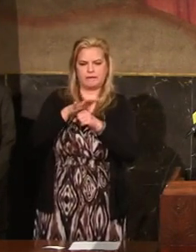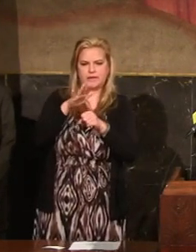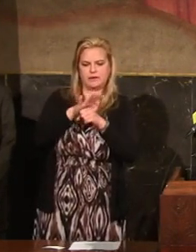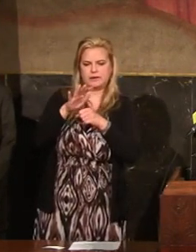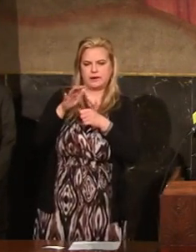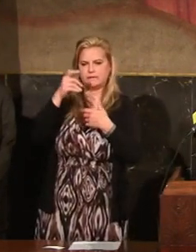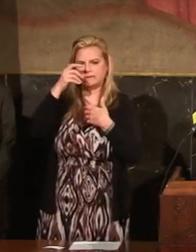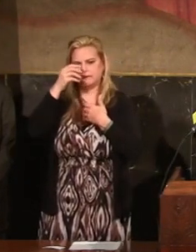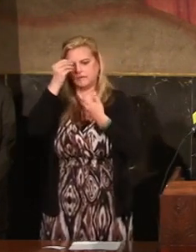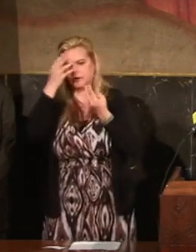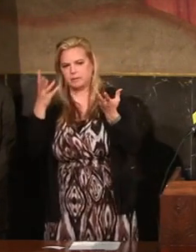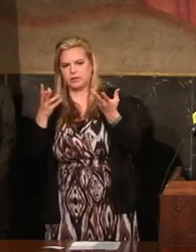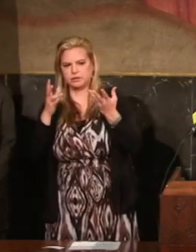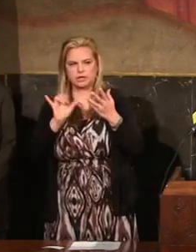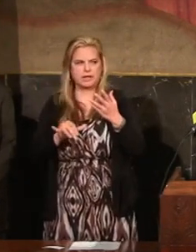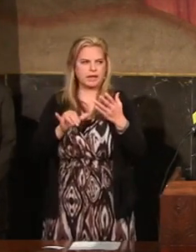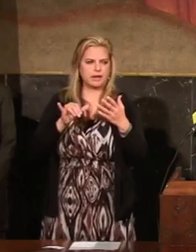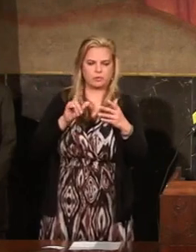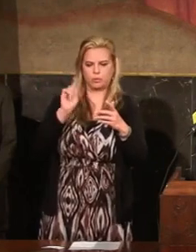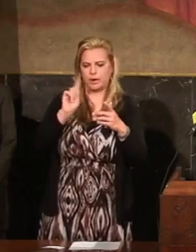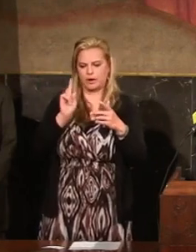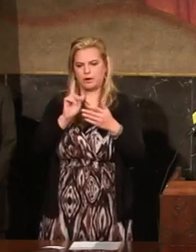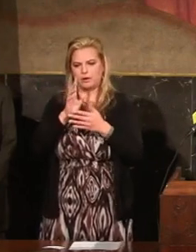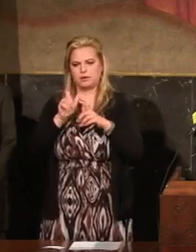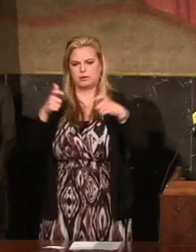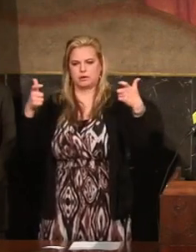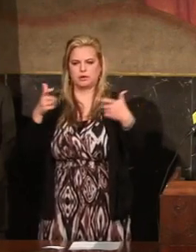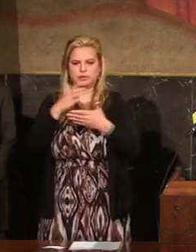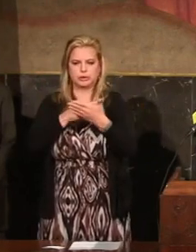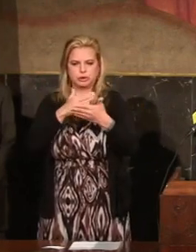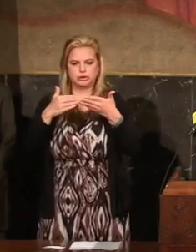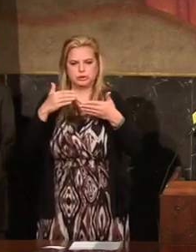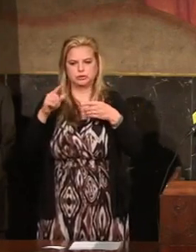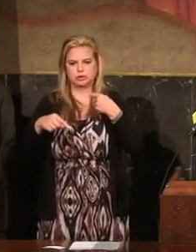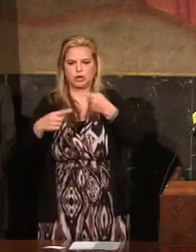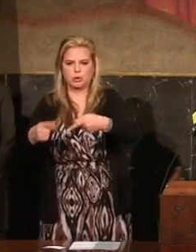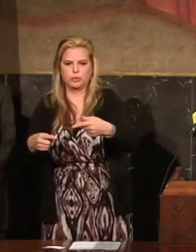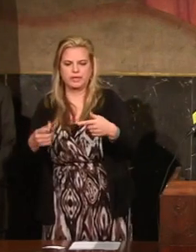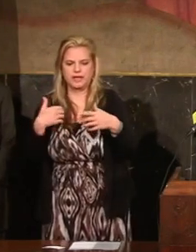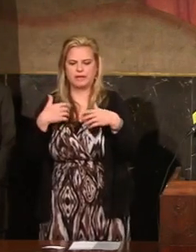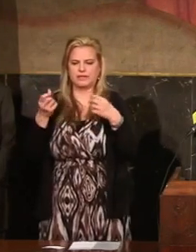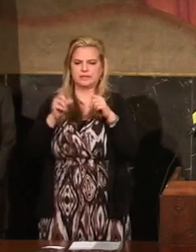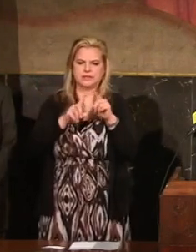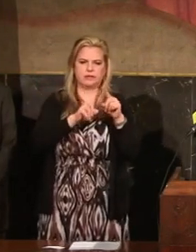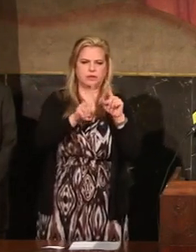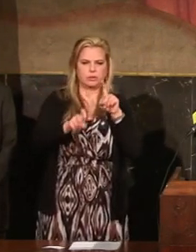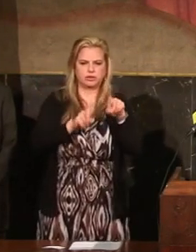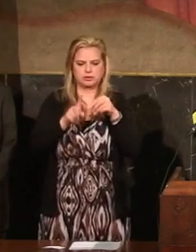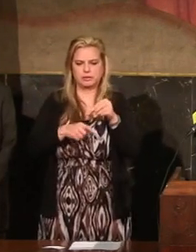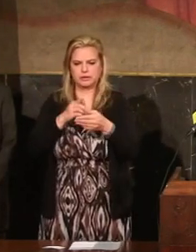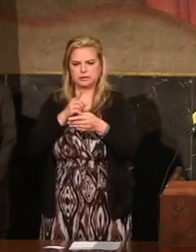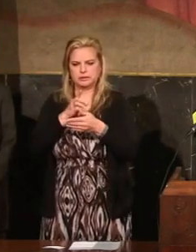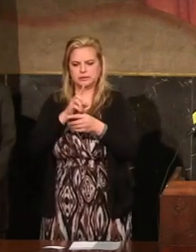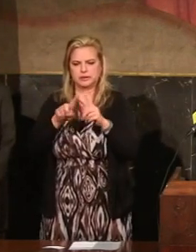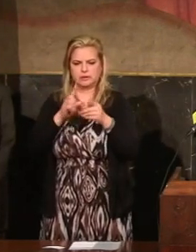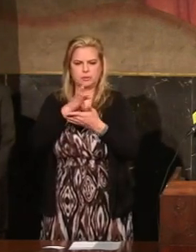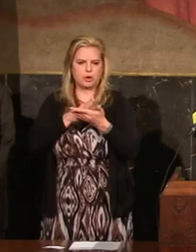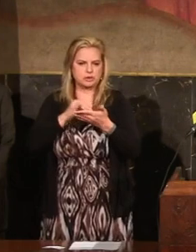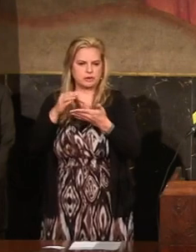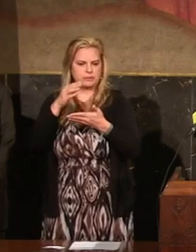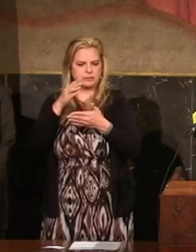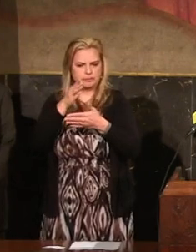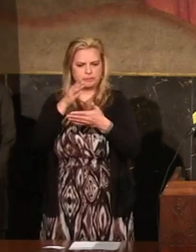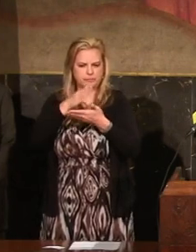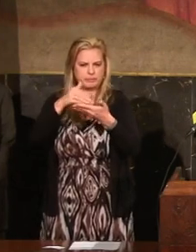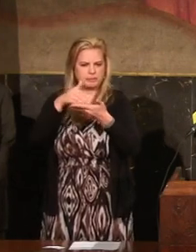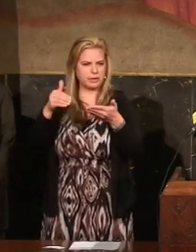large budget is all going. There were a lot of questions about different aspects of the budget. I guess, do you feel like there's a